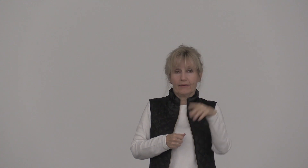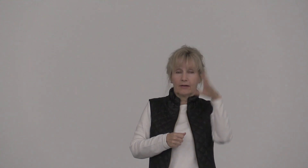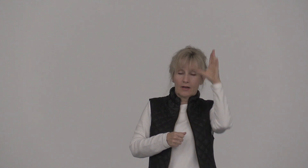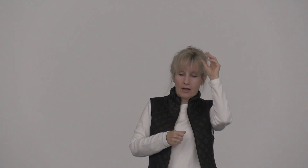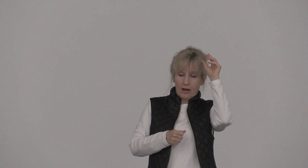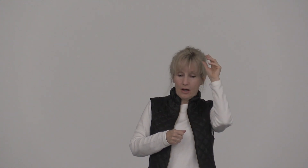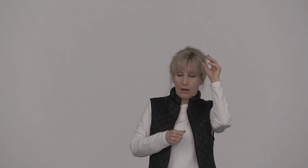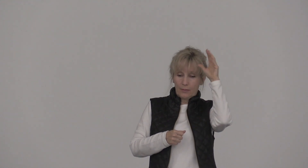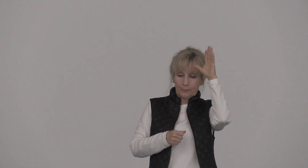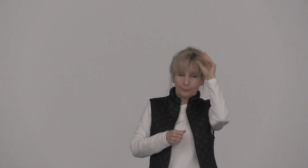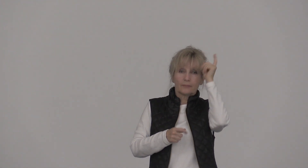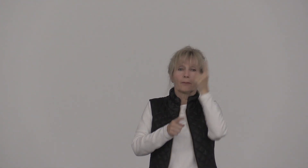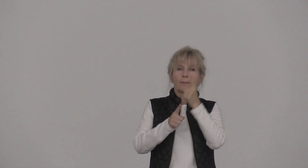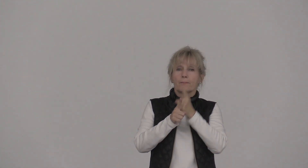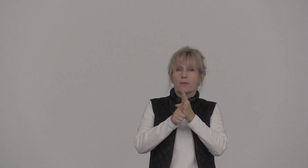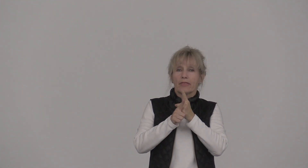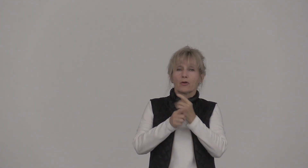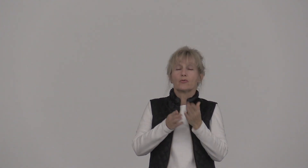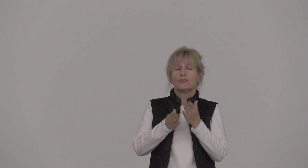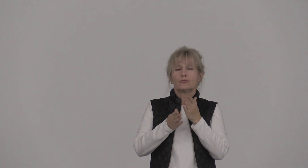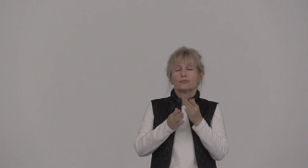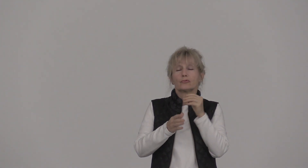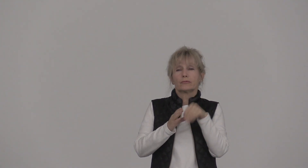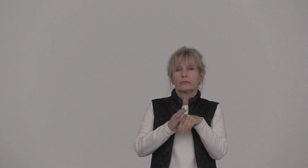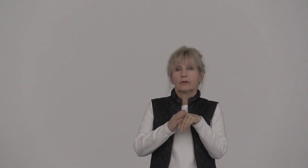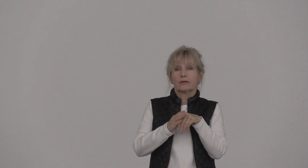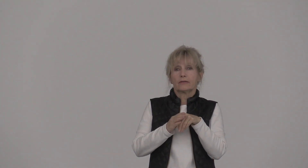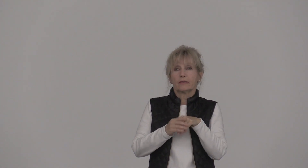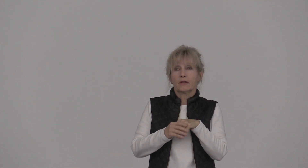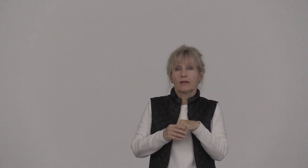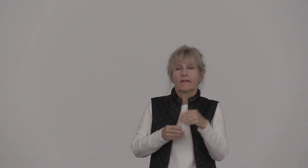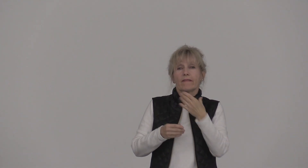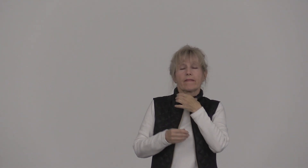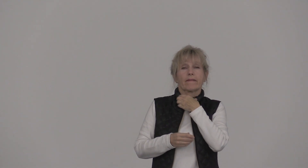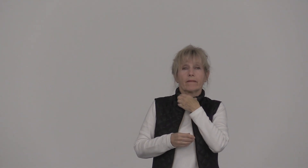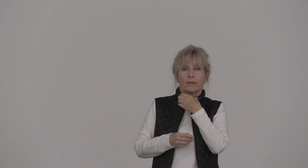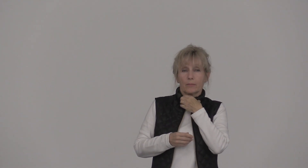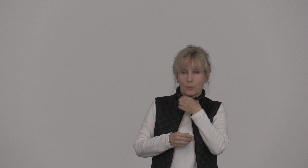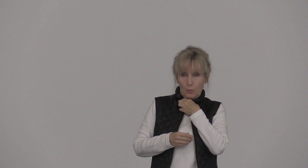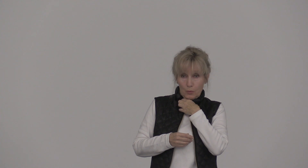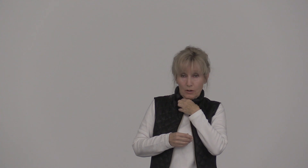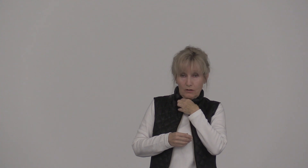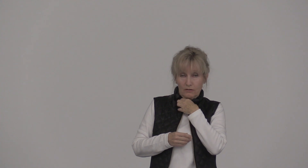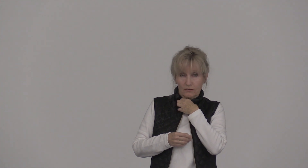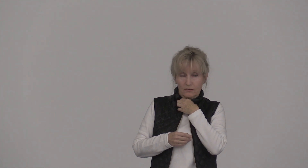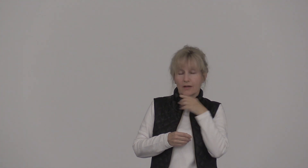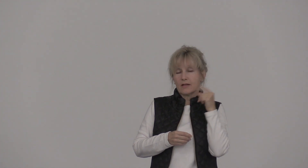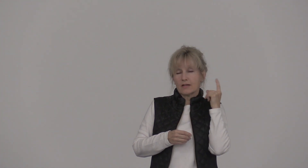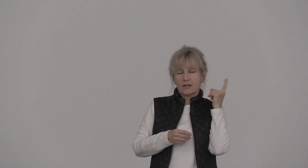and also my brother who served in